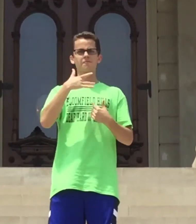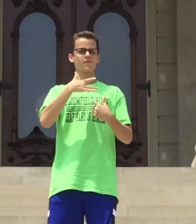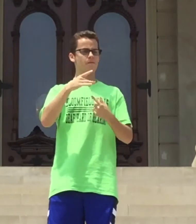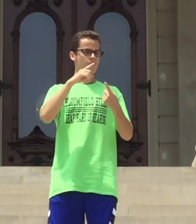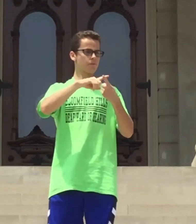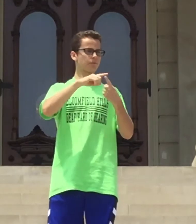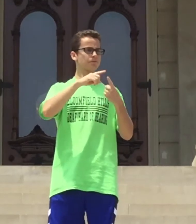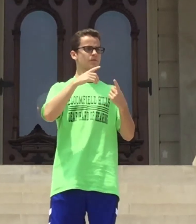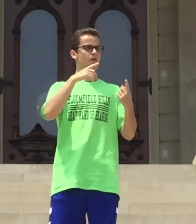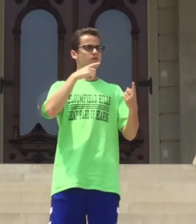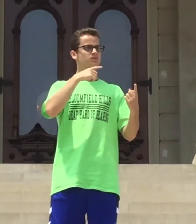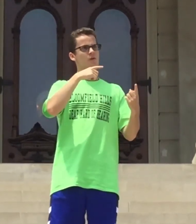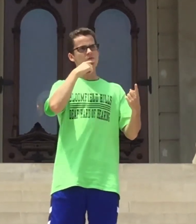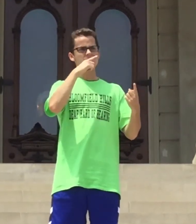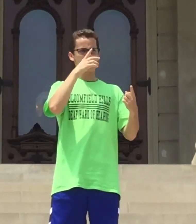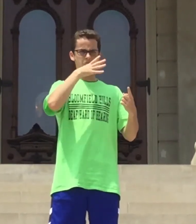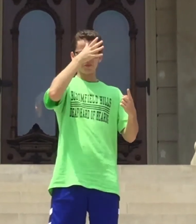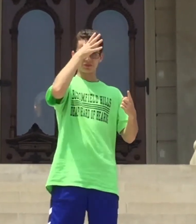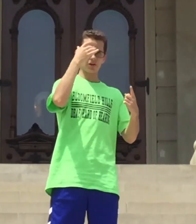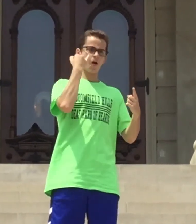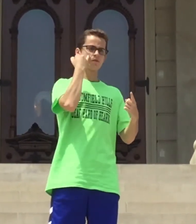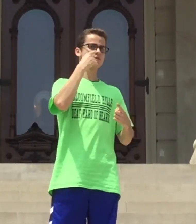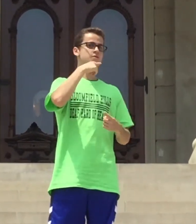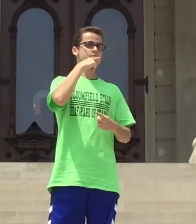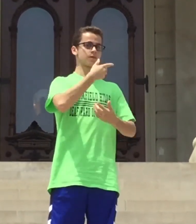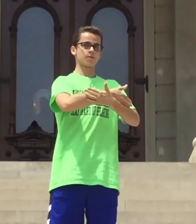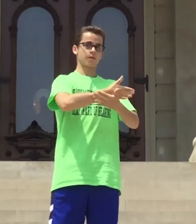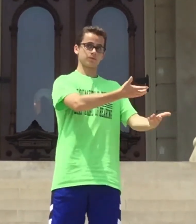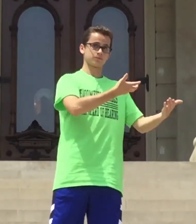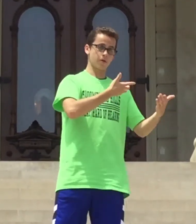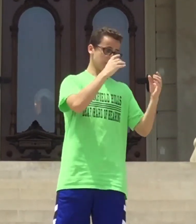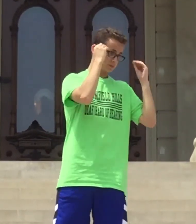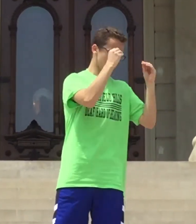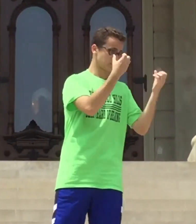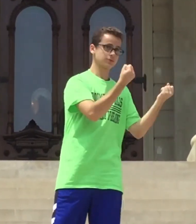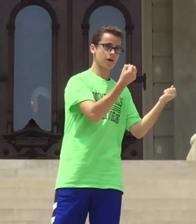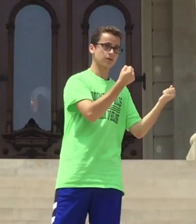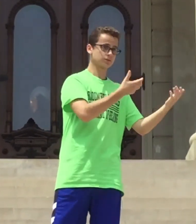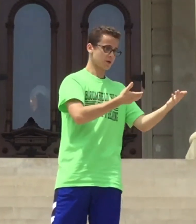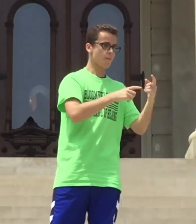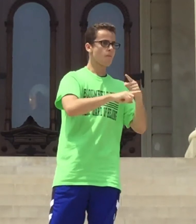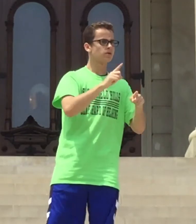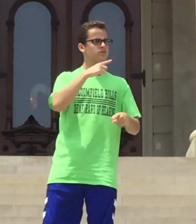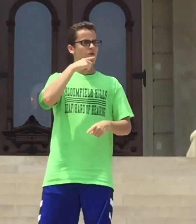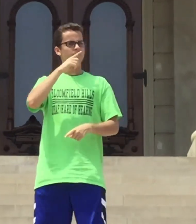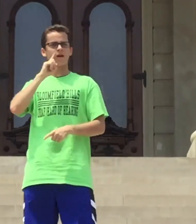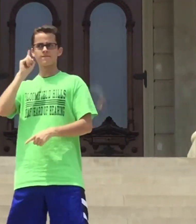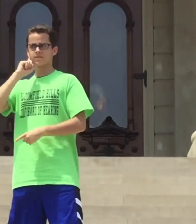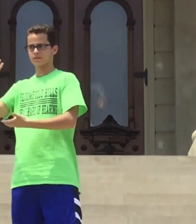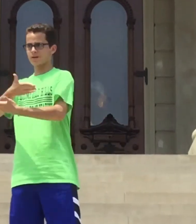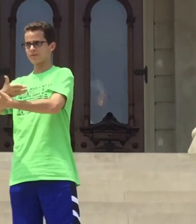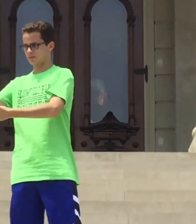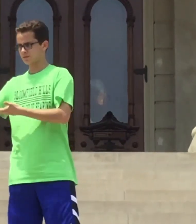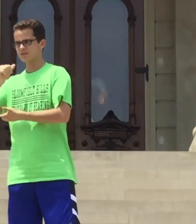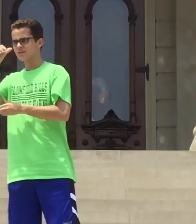I think it's rather ridiculous, and I think you would agree, that when hearing babies are born, their parents are encouraged to teach them sign